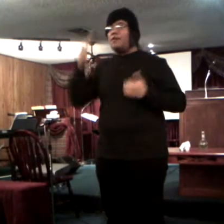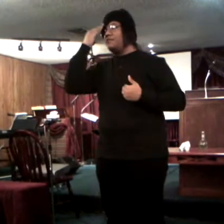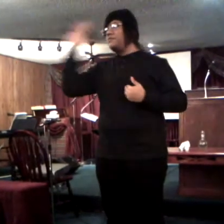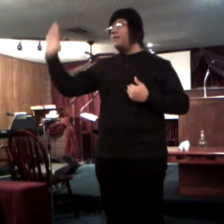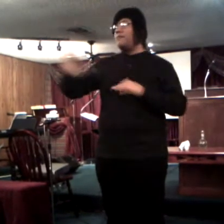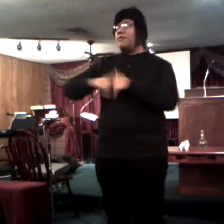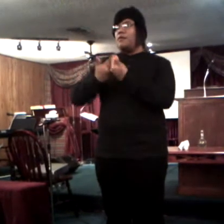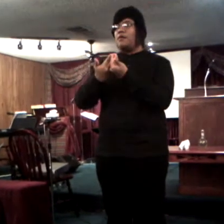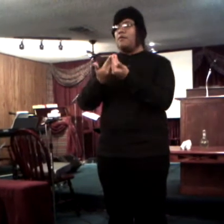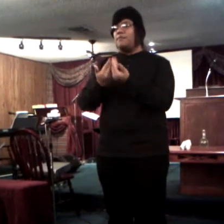I'm nervous